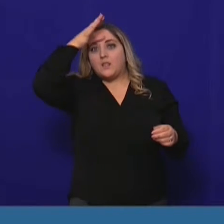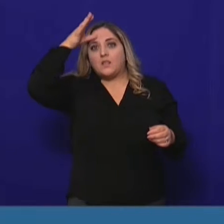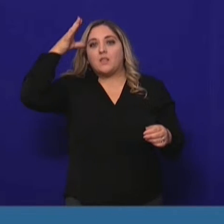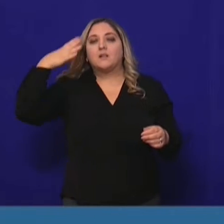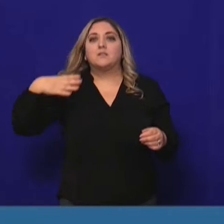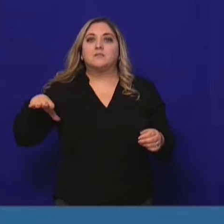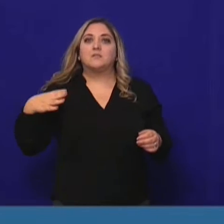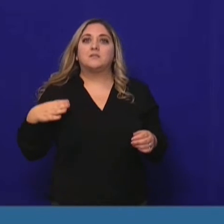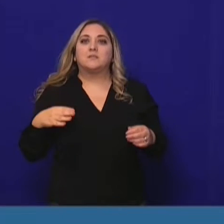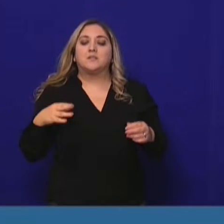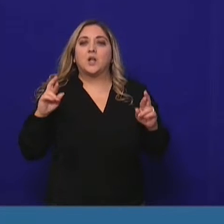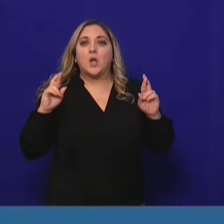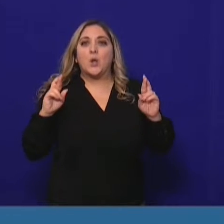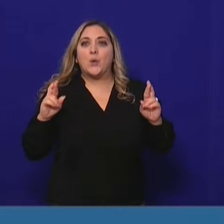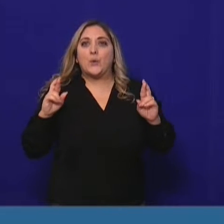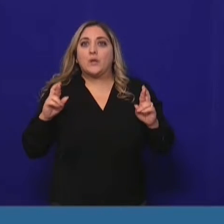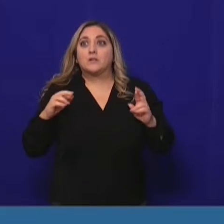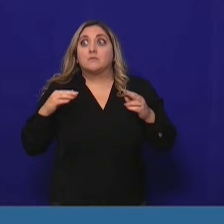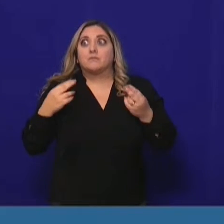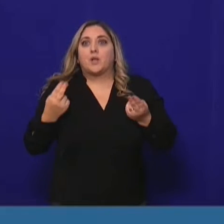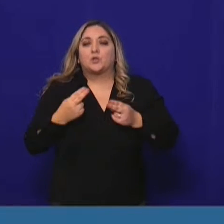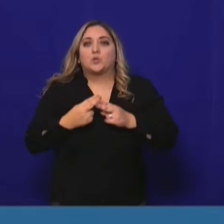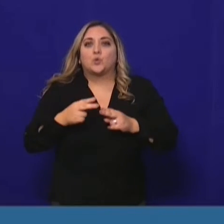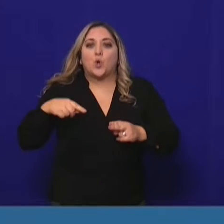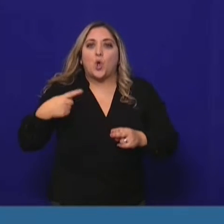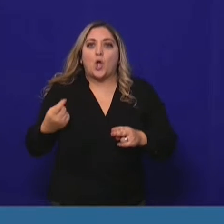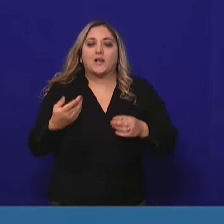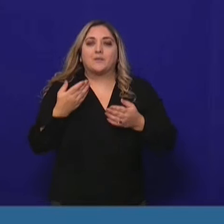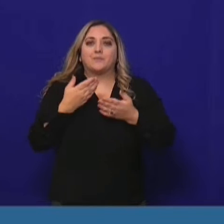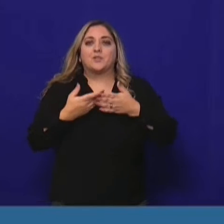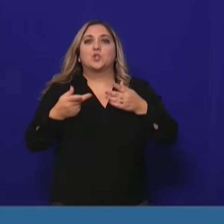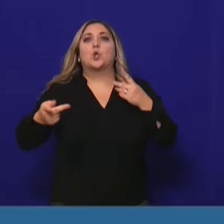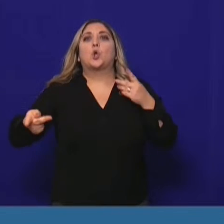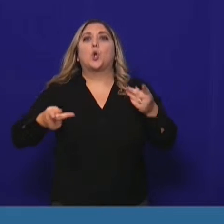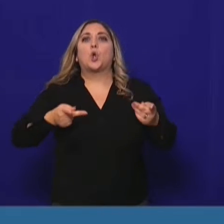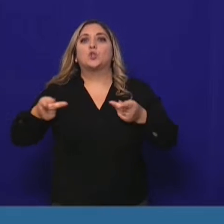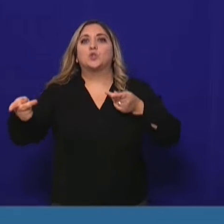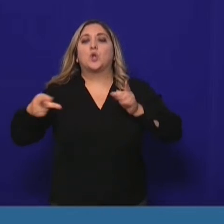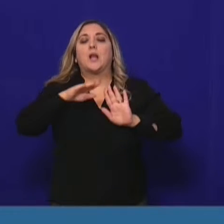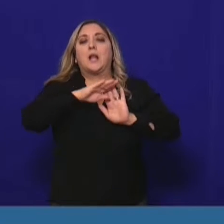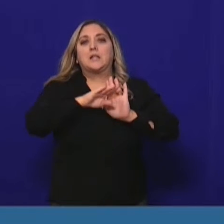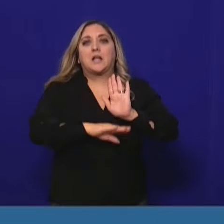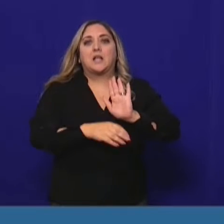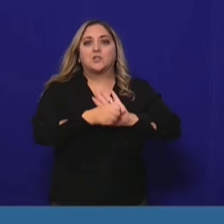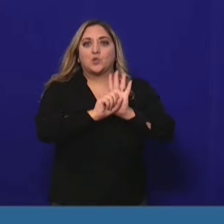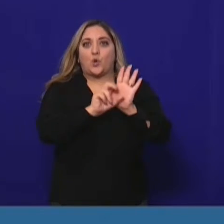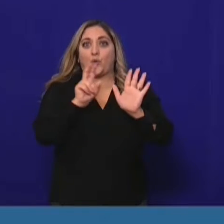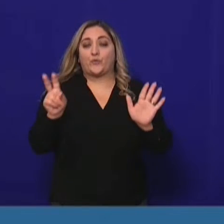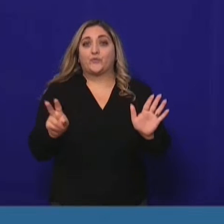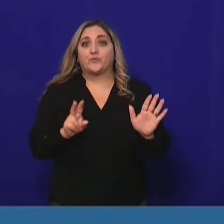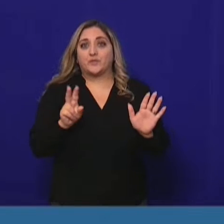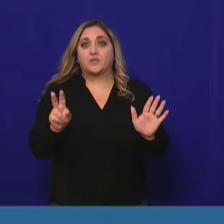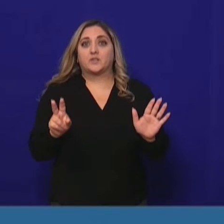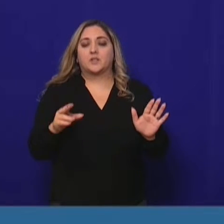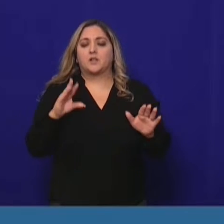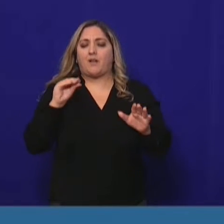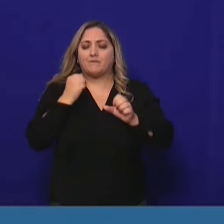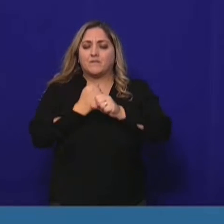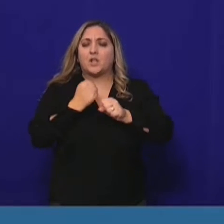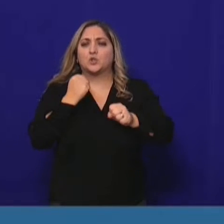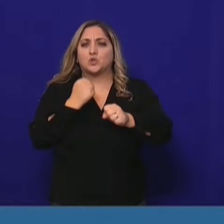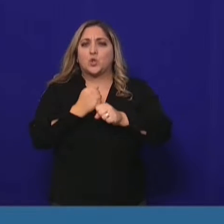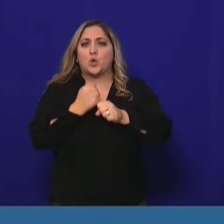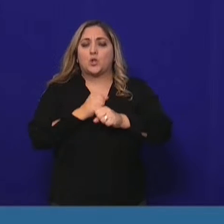din noqorbu lejn mod ieħor ta' kif aħna nkun nistgħu nikkontrollaw din il-pandemija li kienet saret ħafna ħidma.